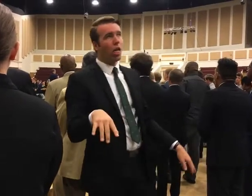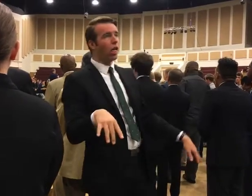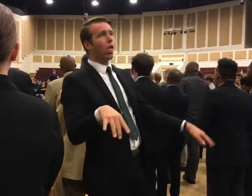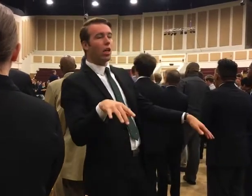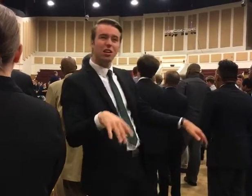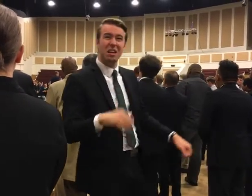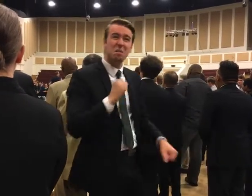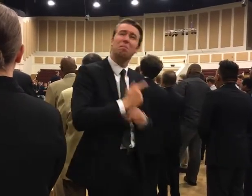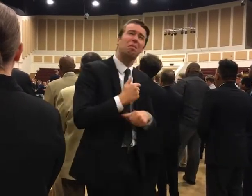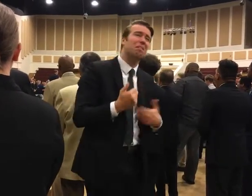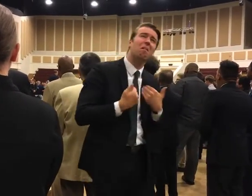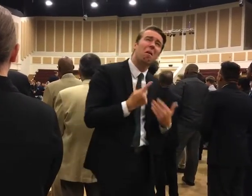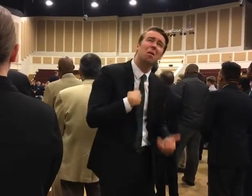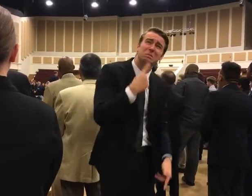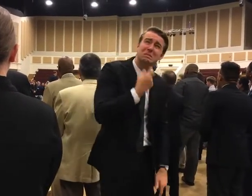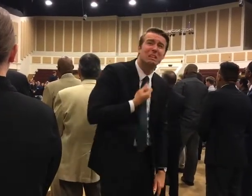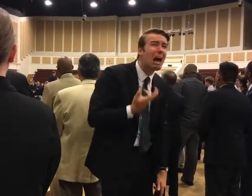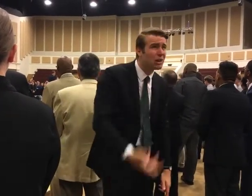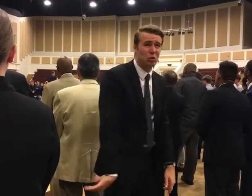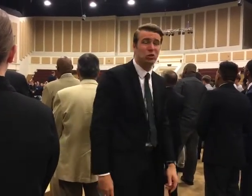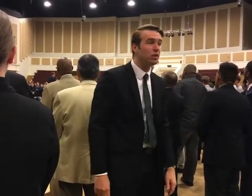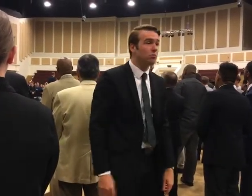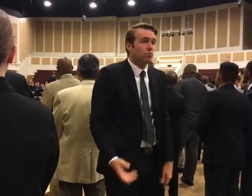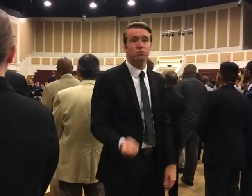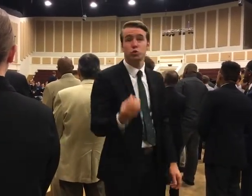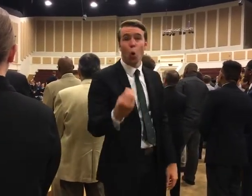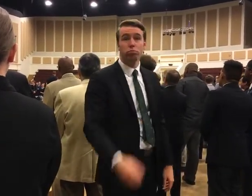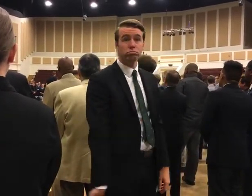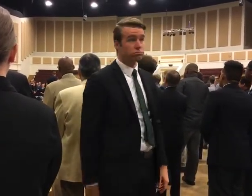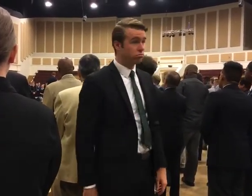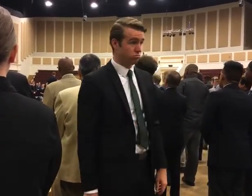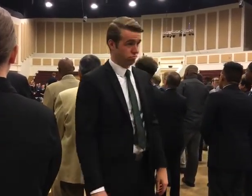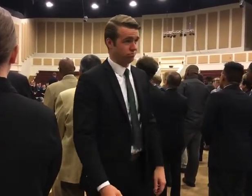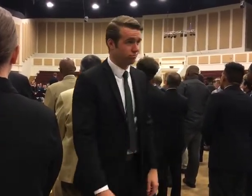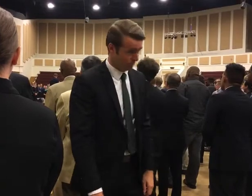Brother Young, I'm tired. So?